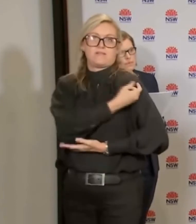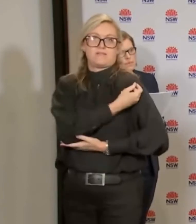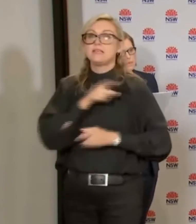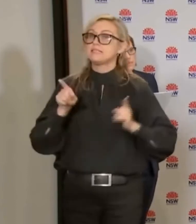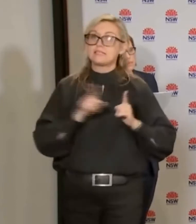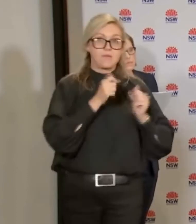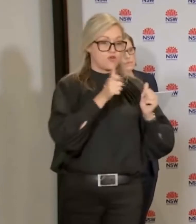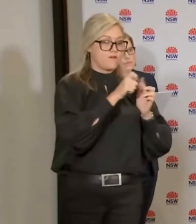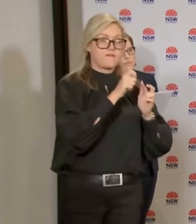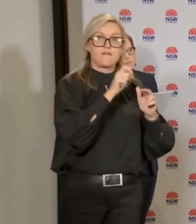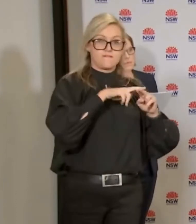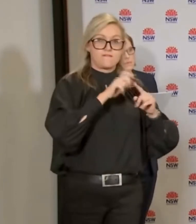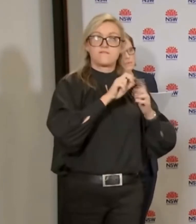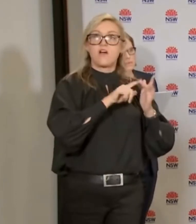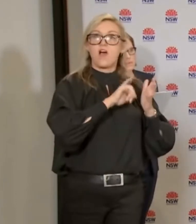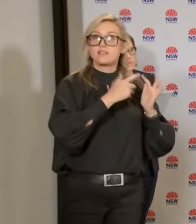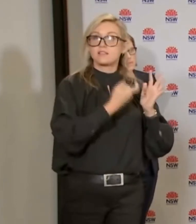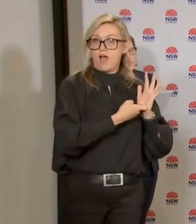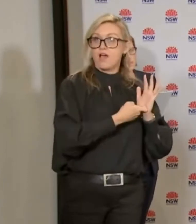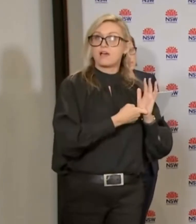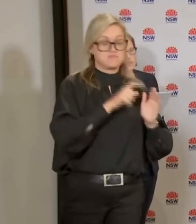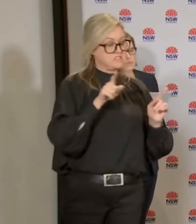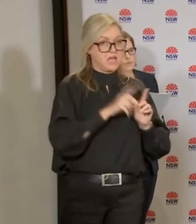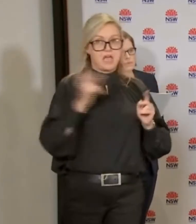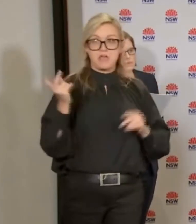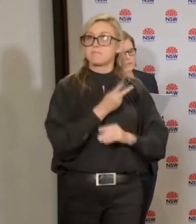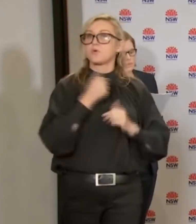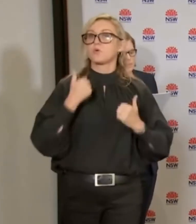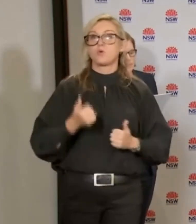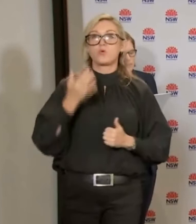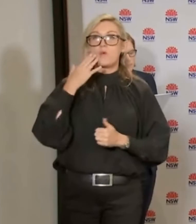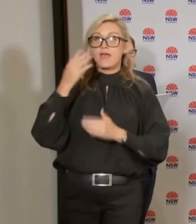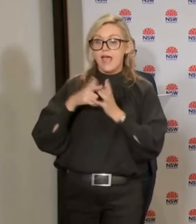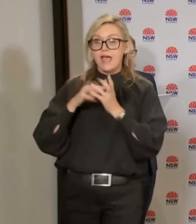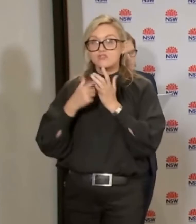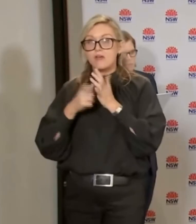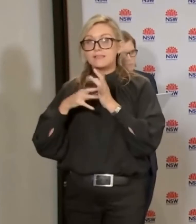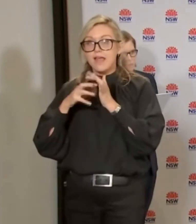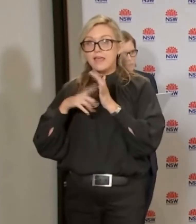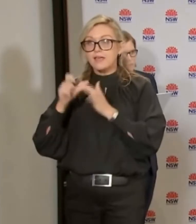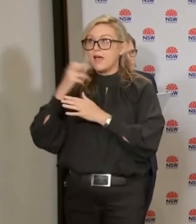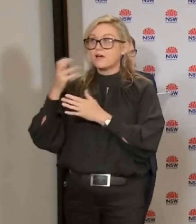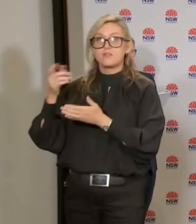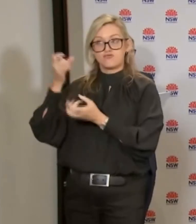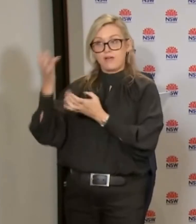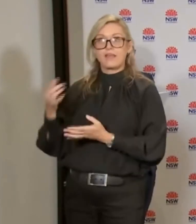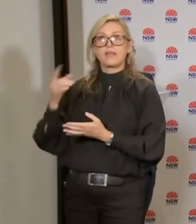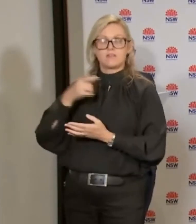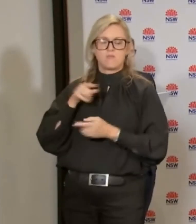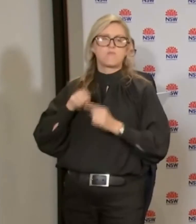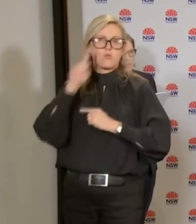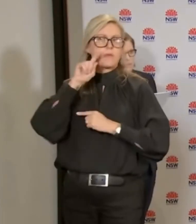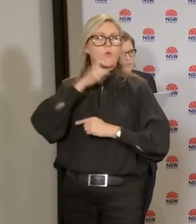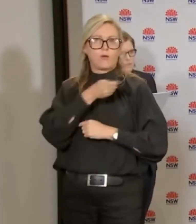Pfizer vaccine, and that most of us will be offered the AstraZeneca vaccine when it's made available. Dr. Chant will now give her official medical